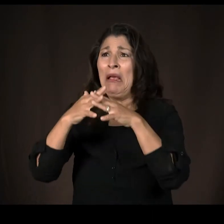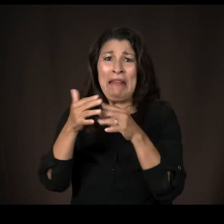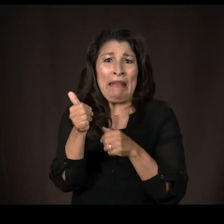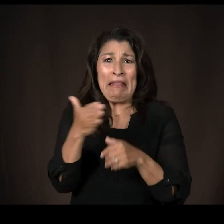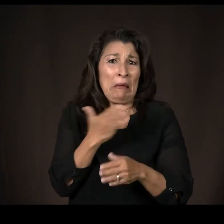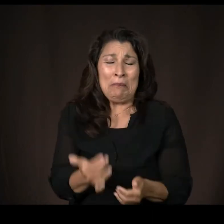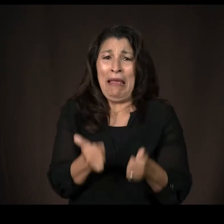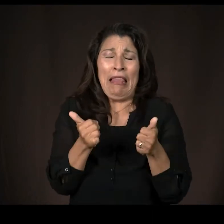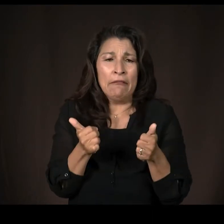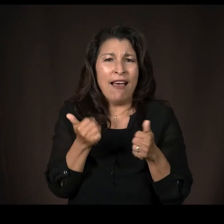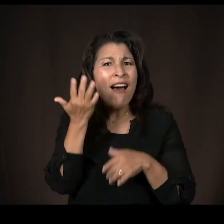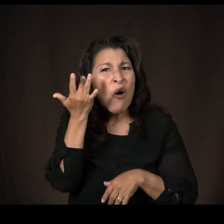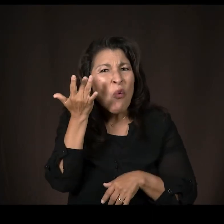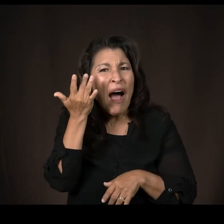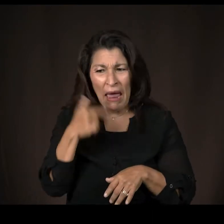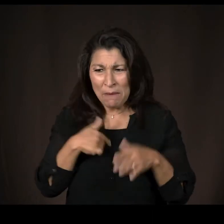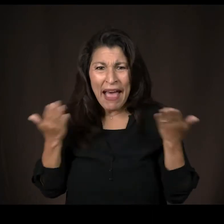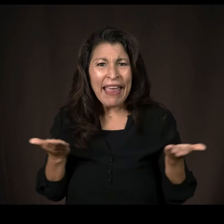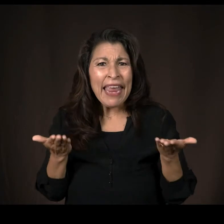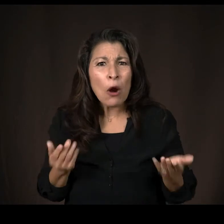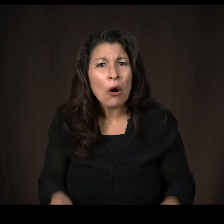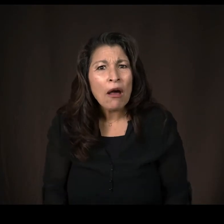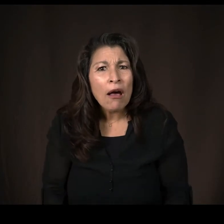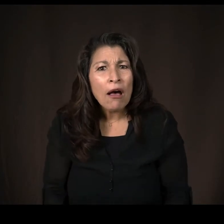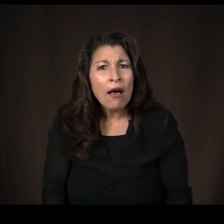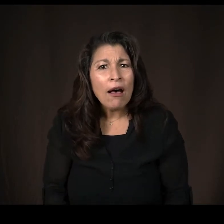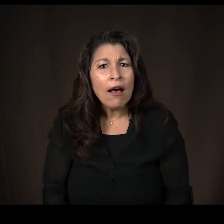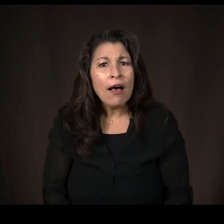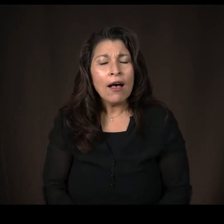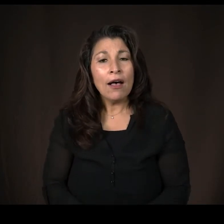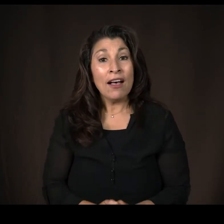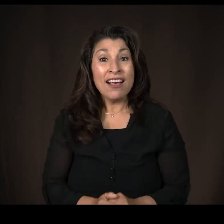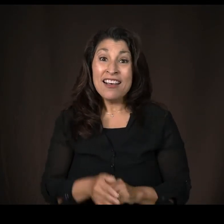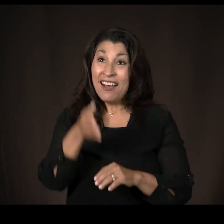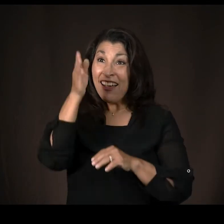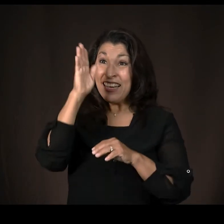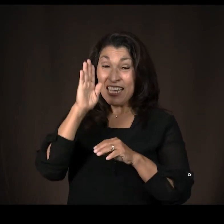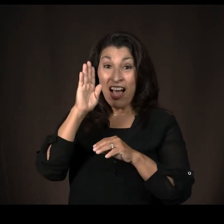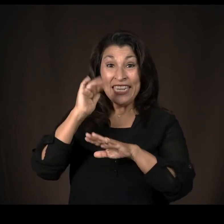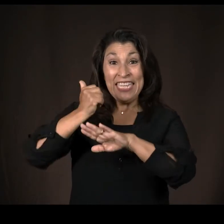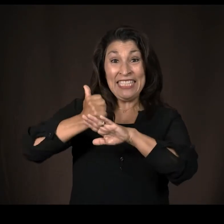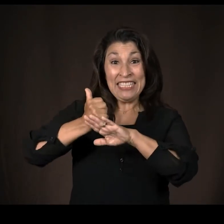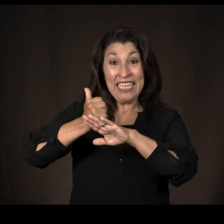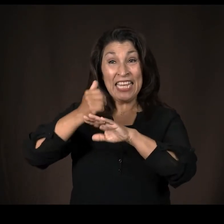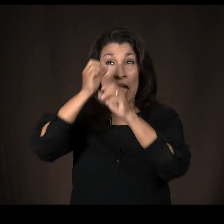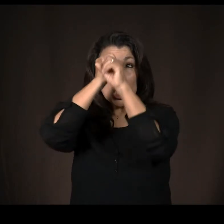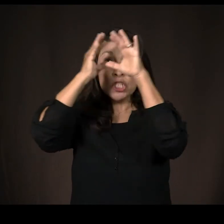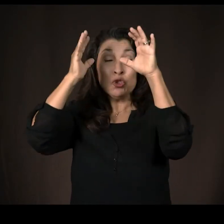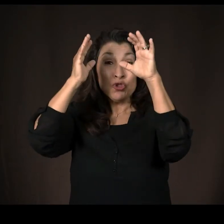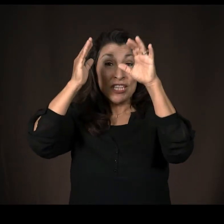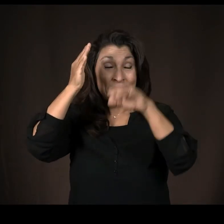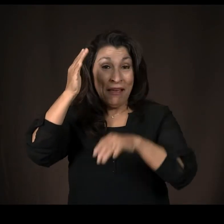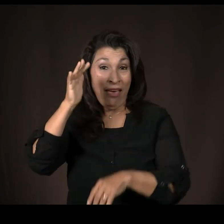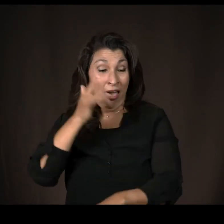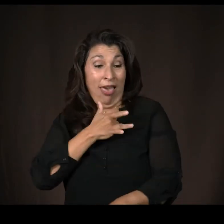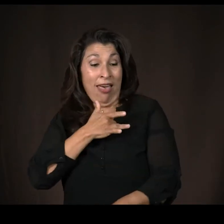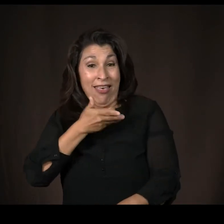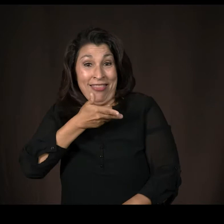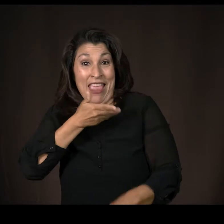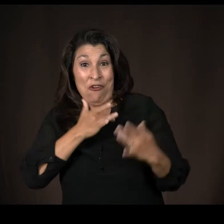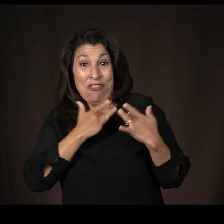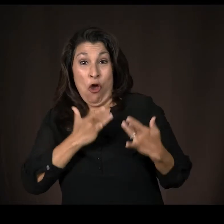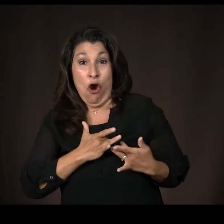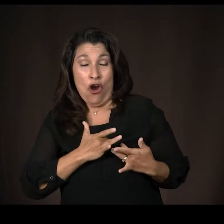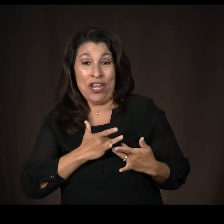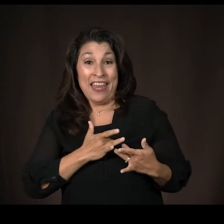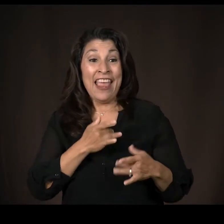in my life. Why in the world am I here? But God had put a dream in his heart. And he'd come this